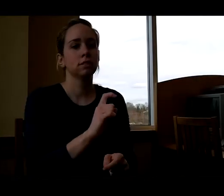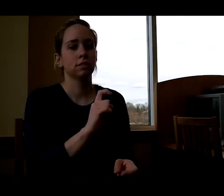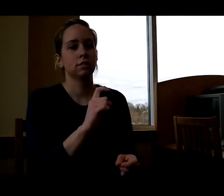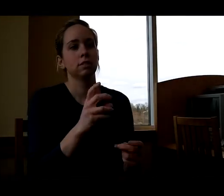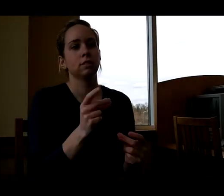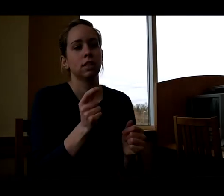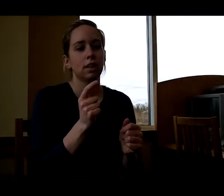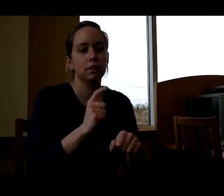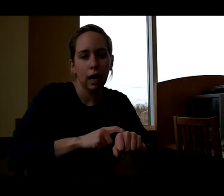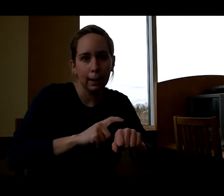Is everybody got this?